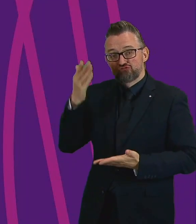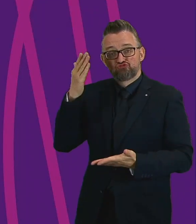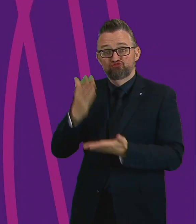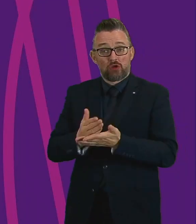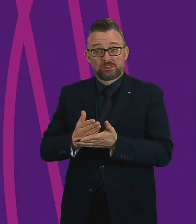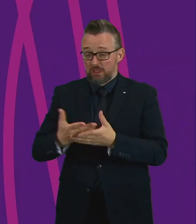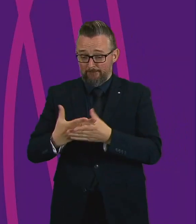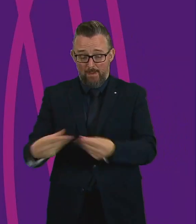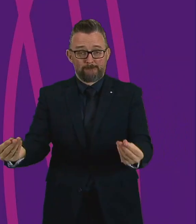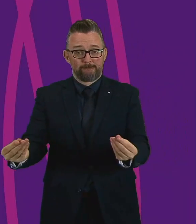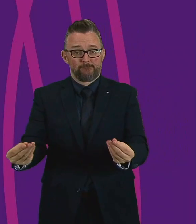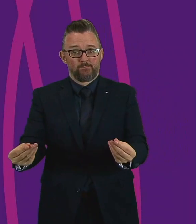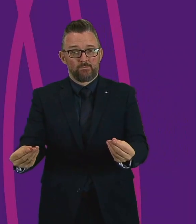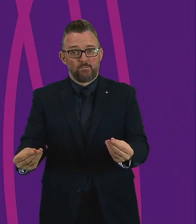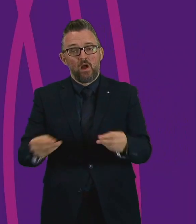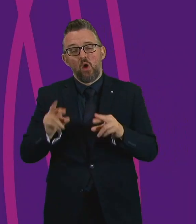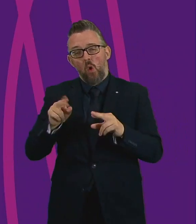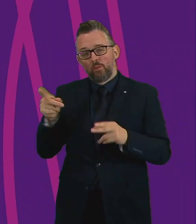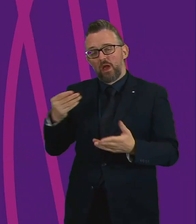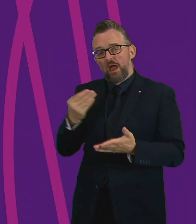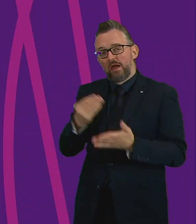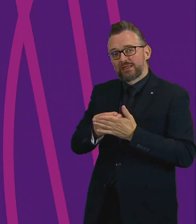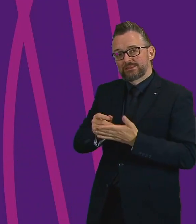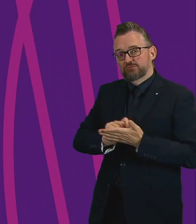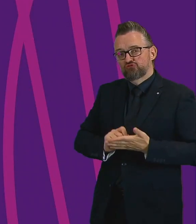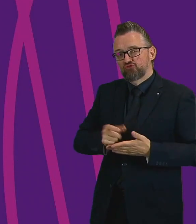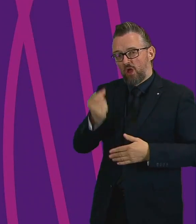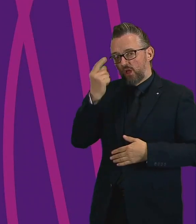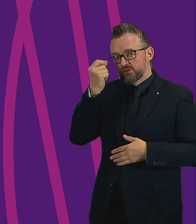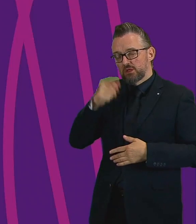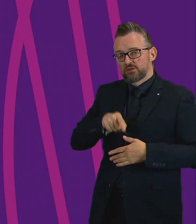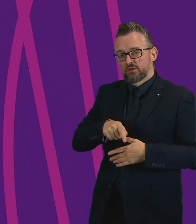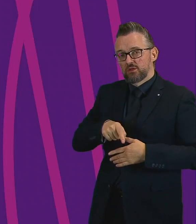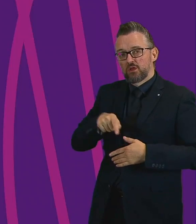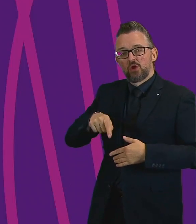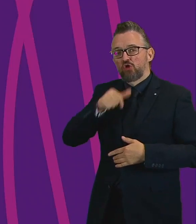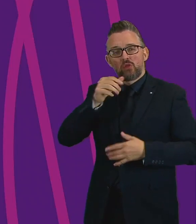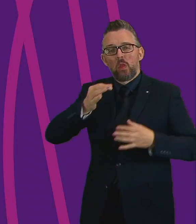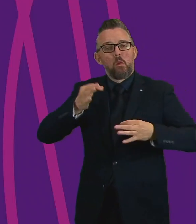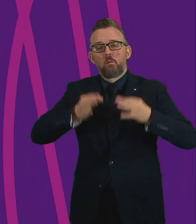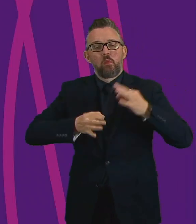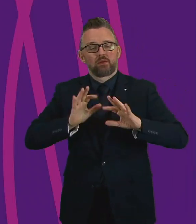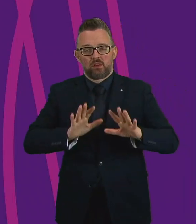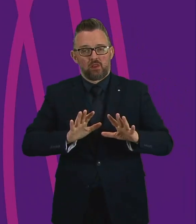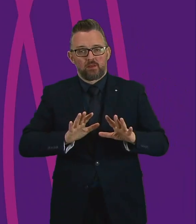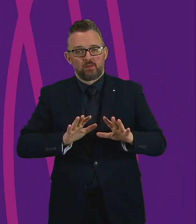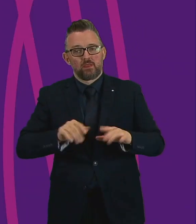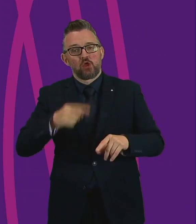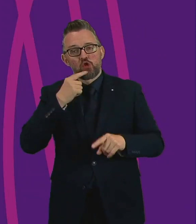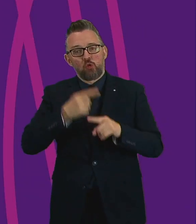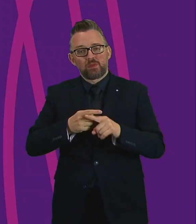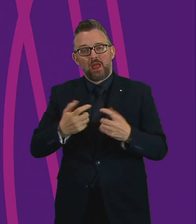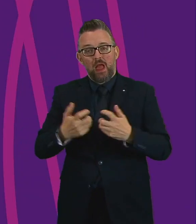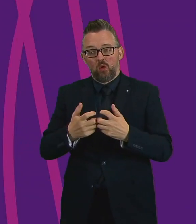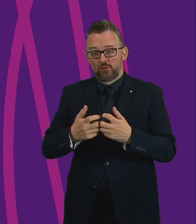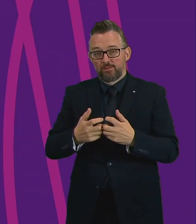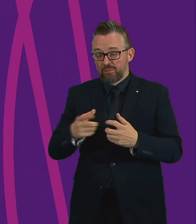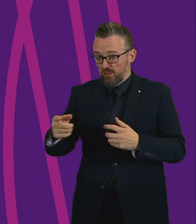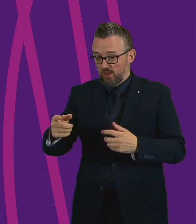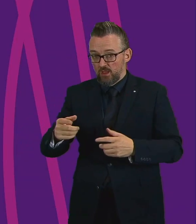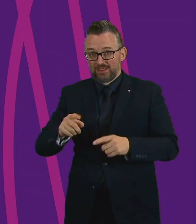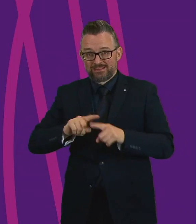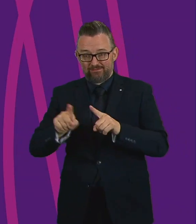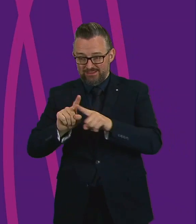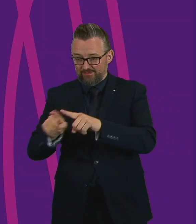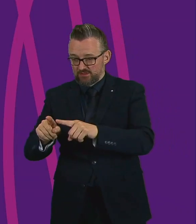in the government. And I hope the Finance Secretary understands that. This is not a political point. This is a point about trying to build trust between